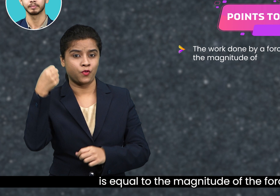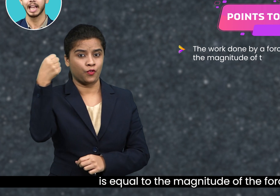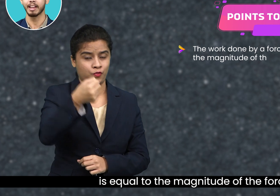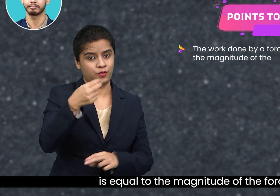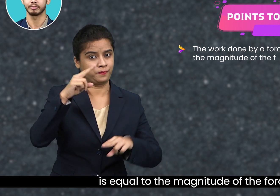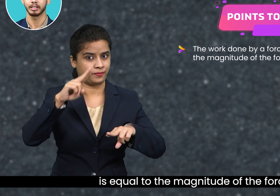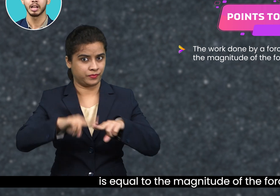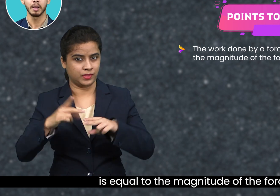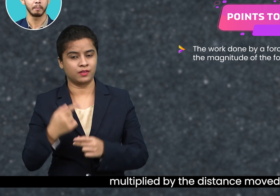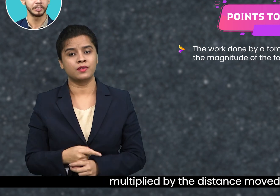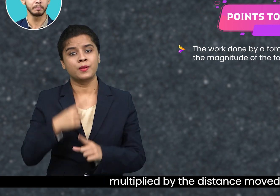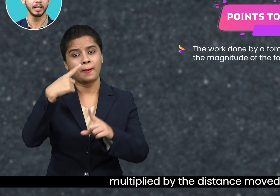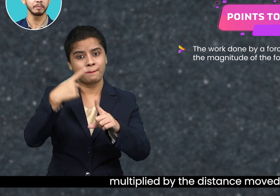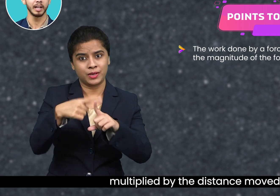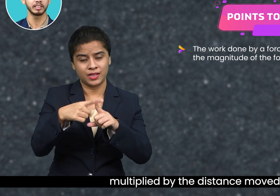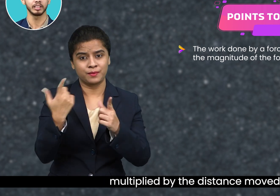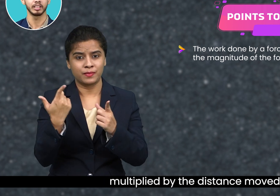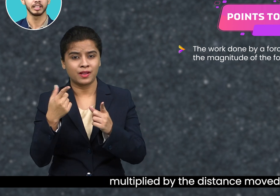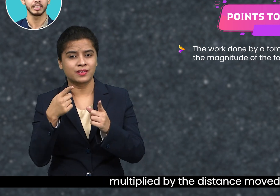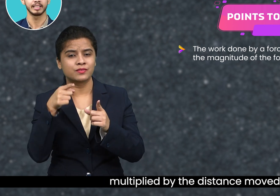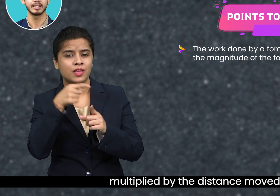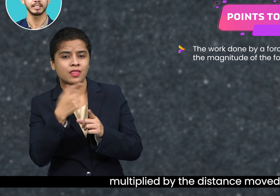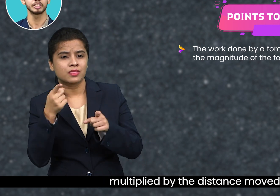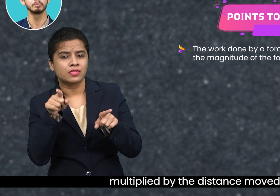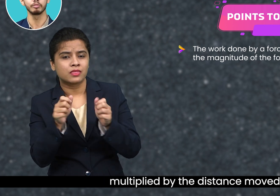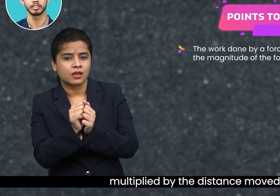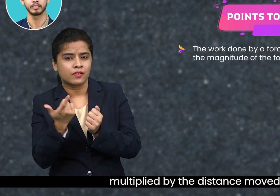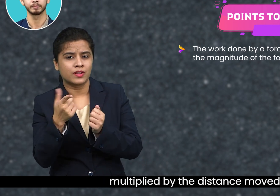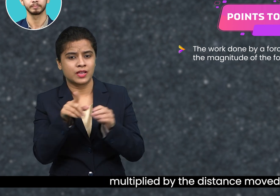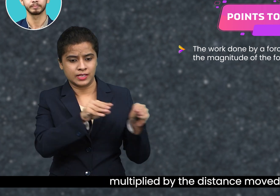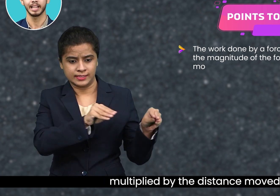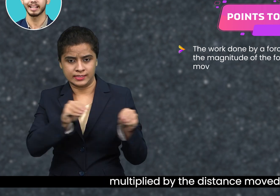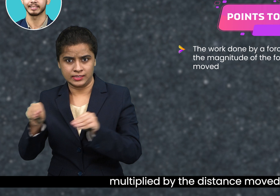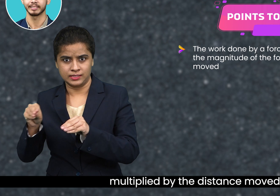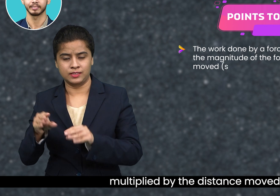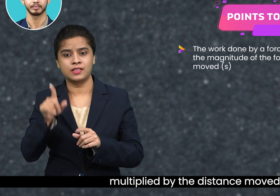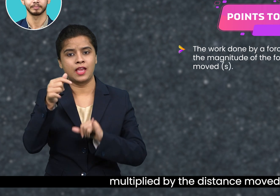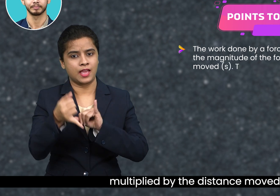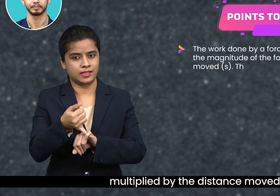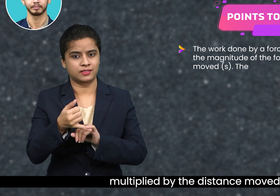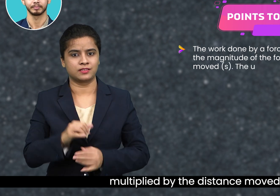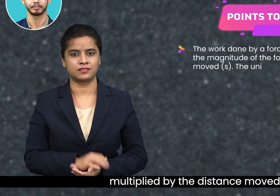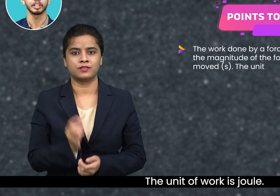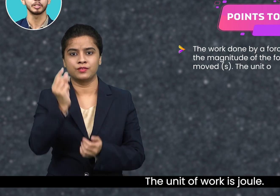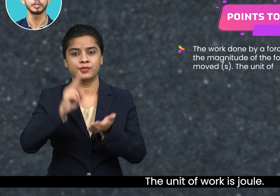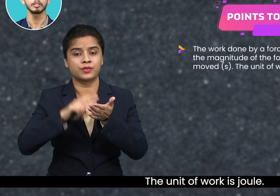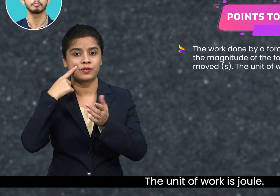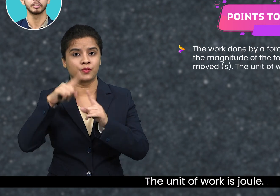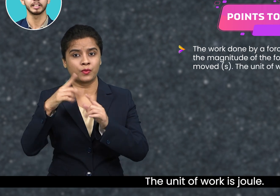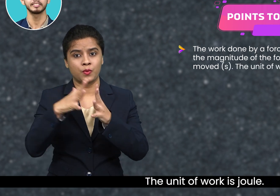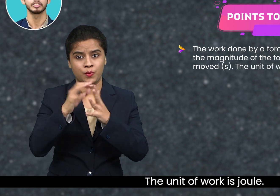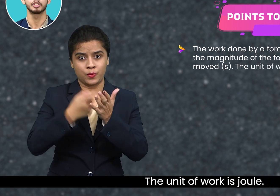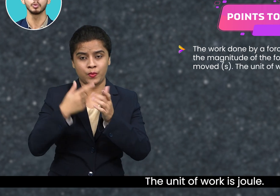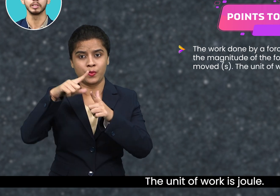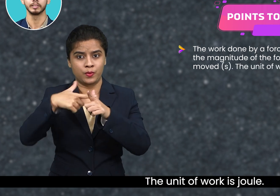force F multiplied by the distance moved S. The unit of